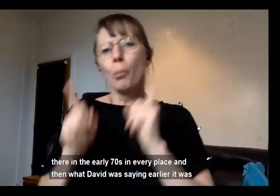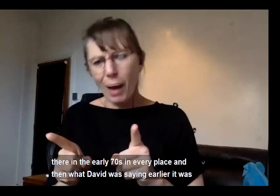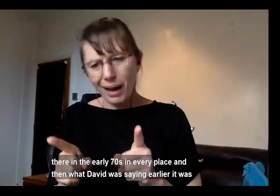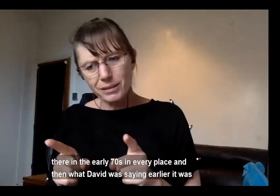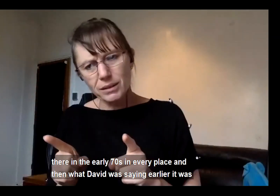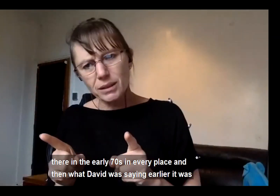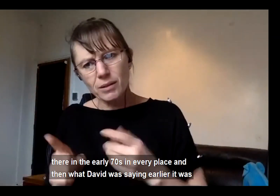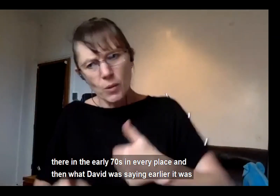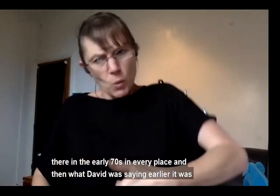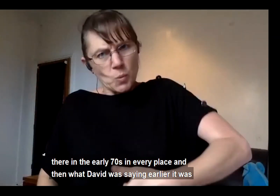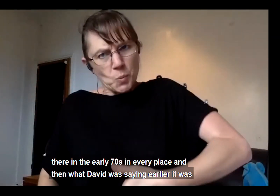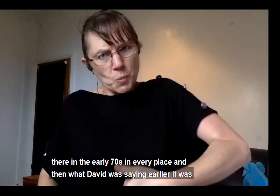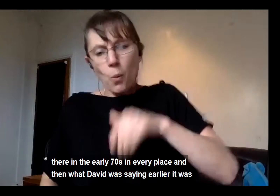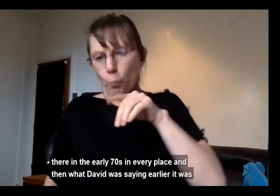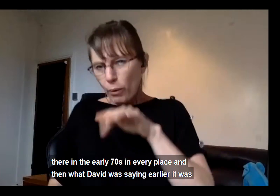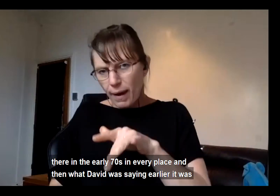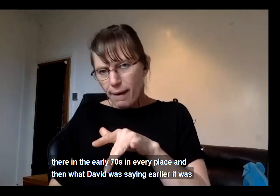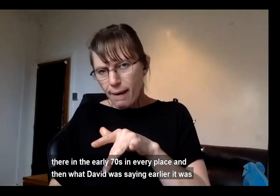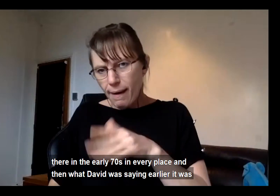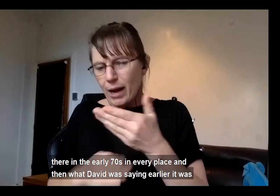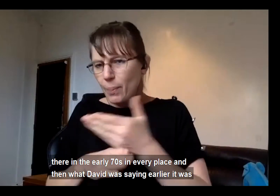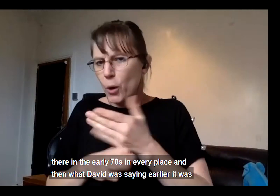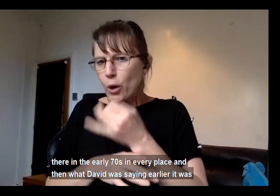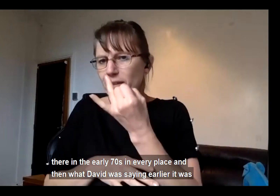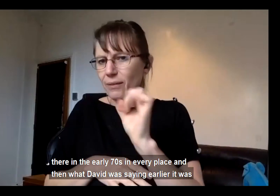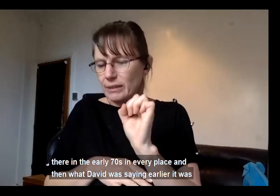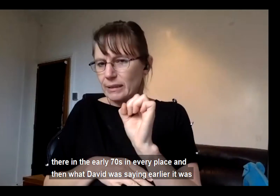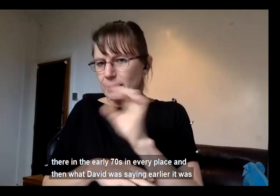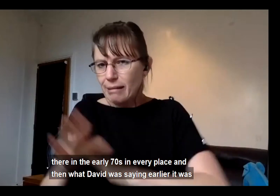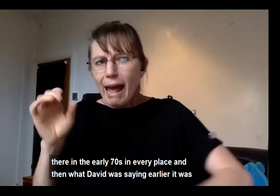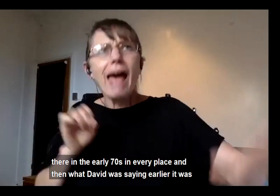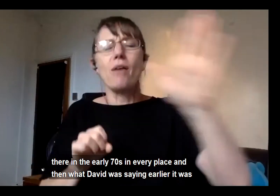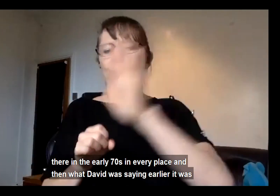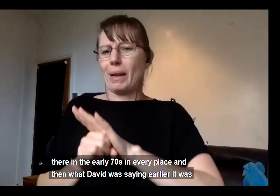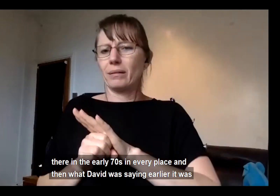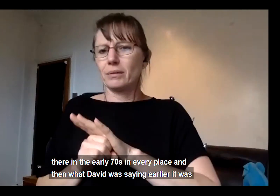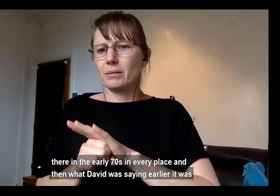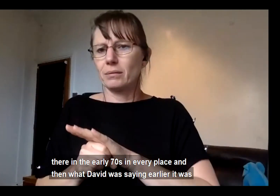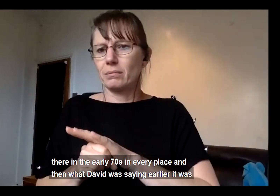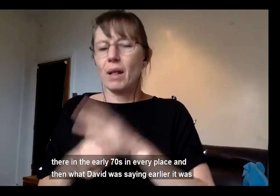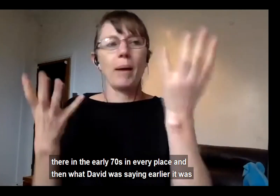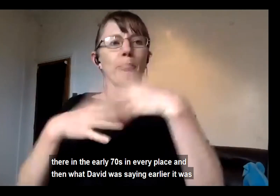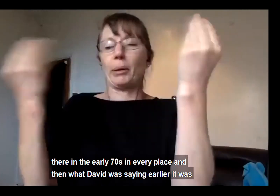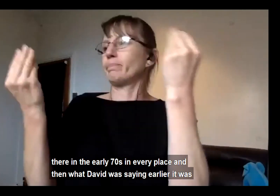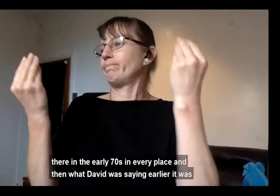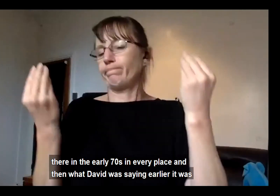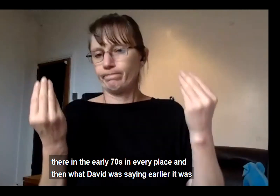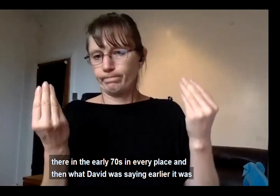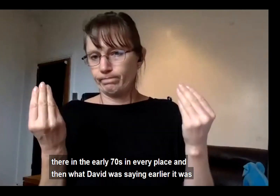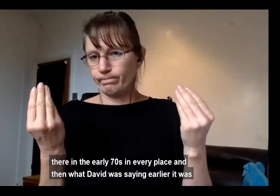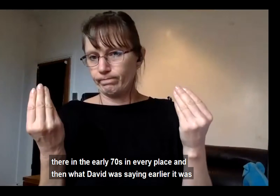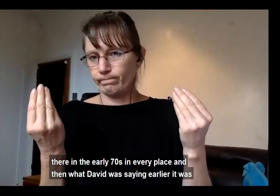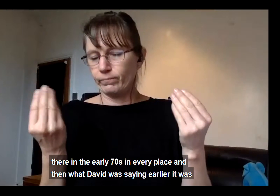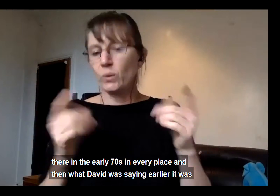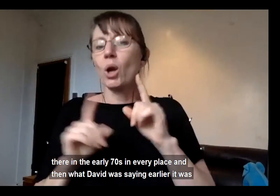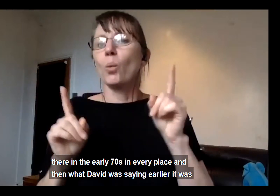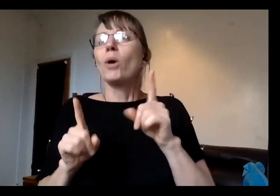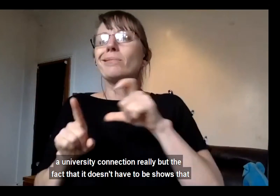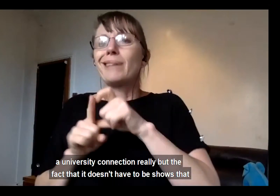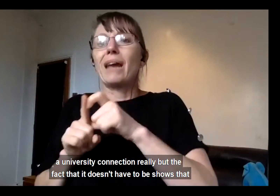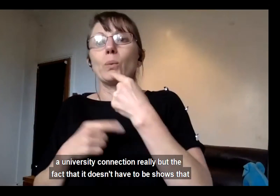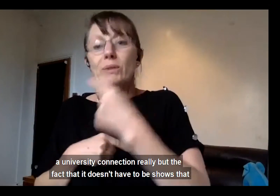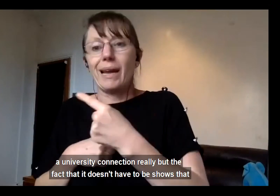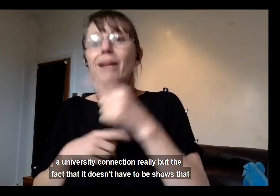those instincts were there in the early 70s in every place, and then went. What David was saying earlier, it